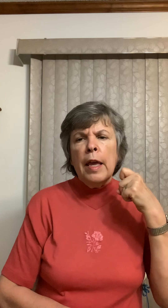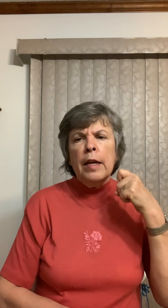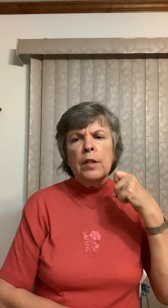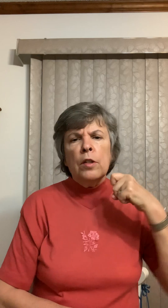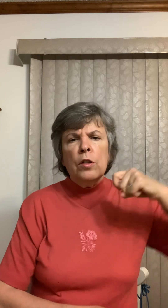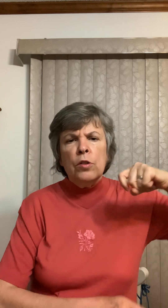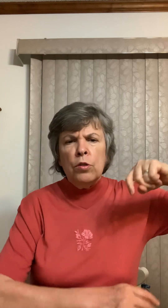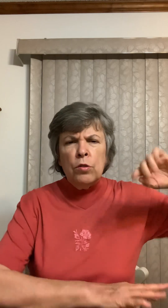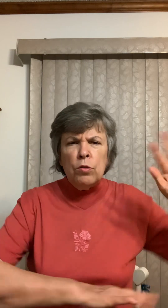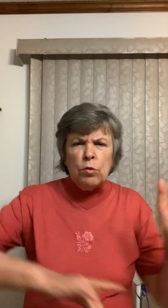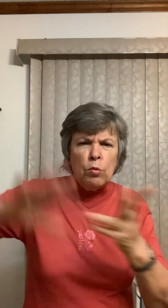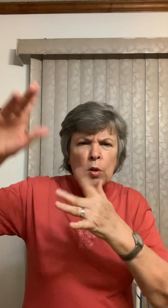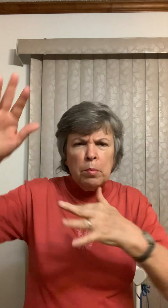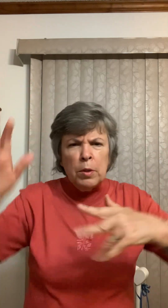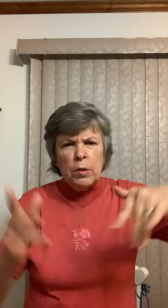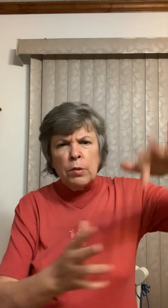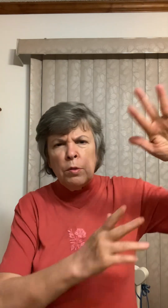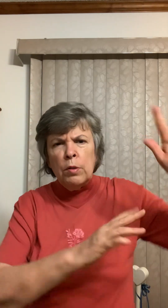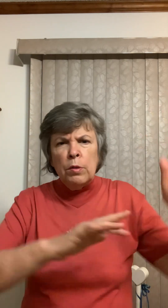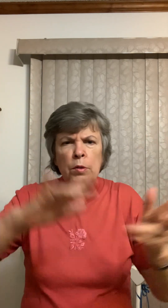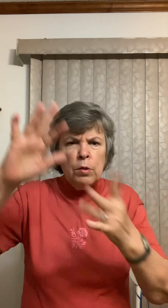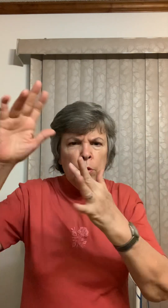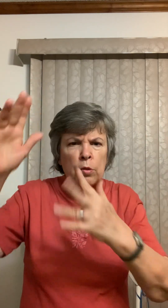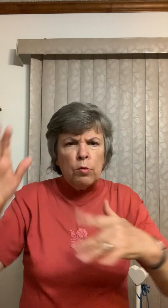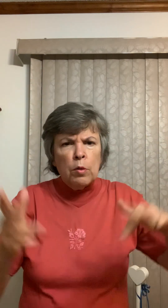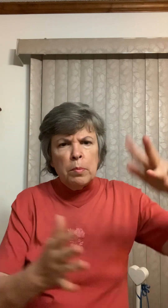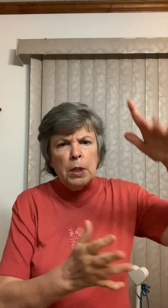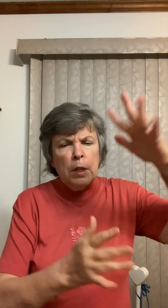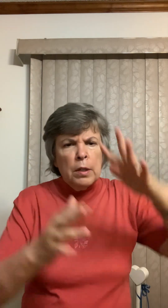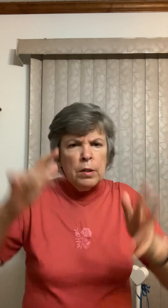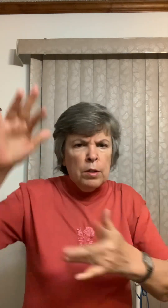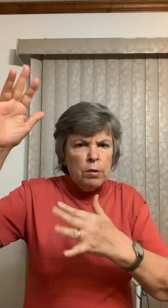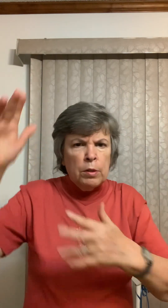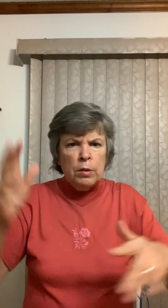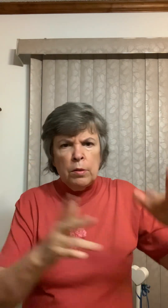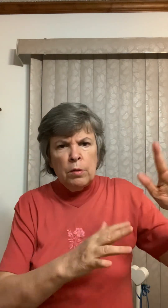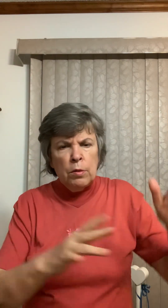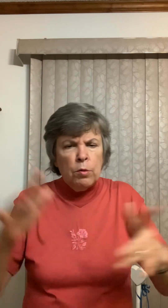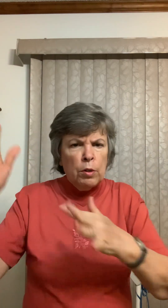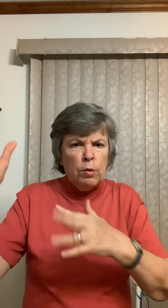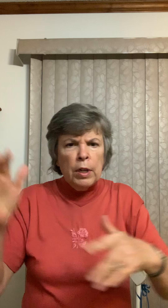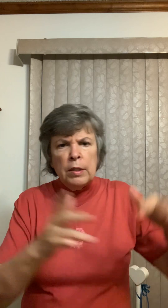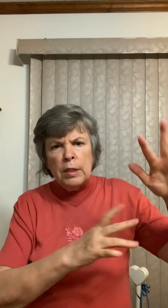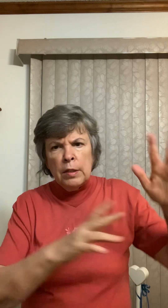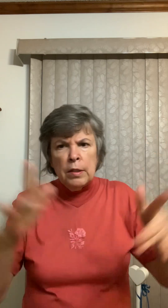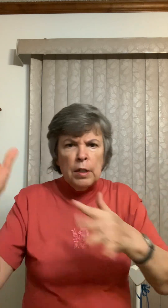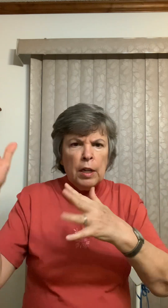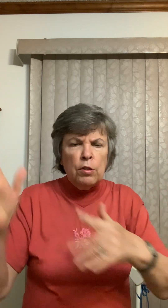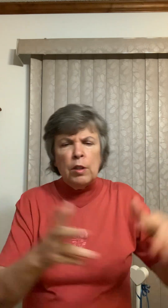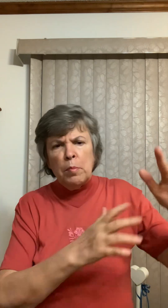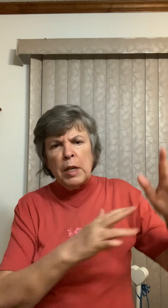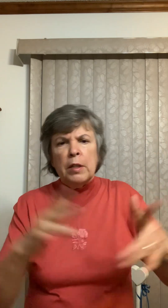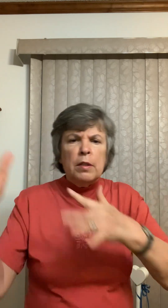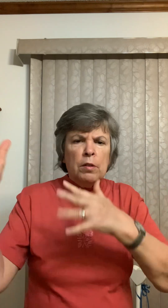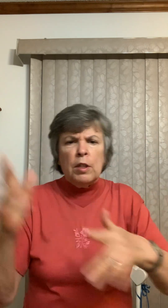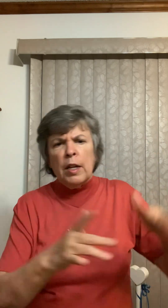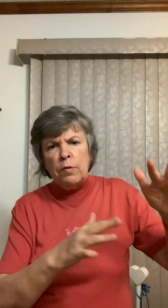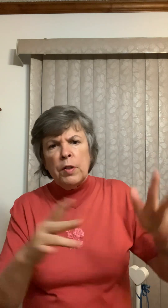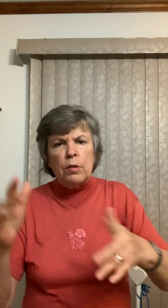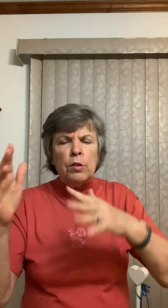and storm. So your storm, is going crazy, and I usually make it kind of fierce. You